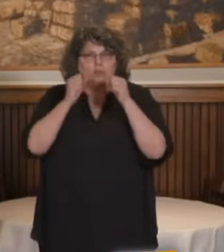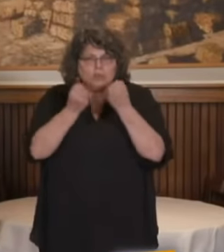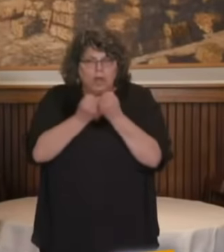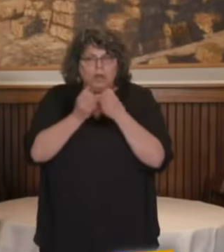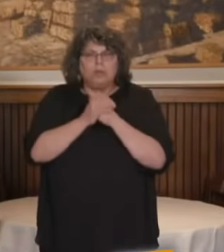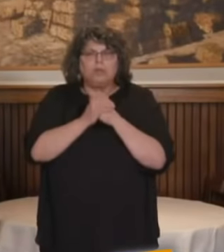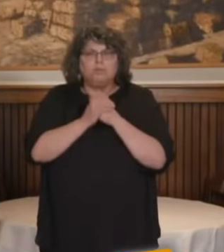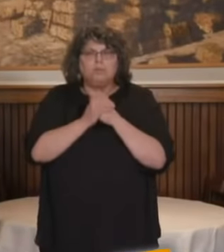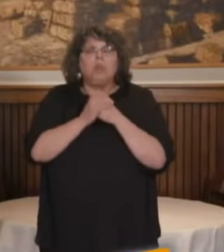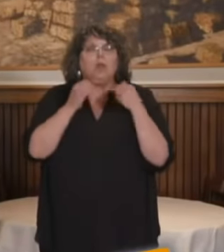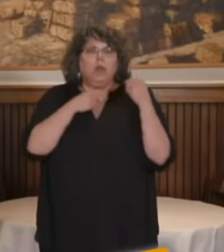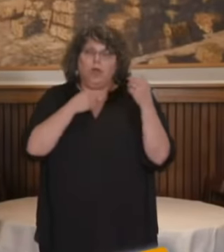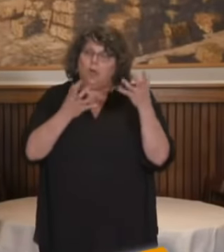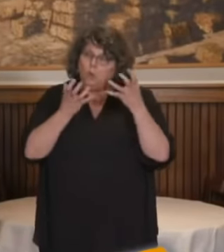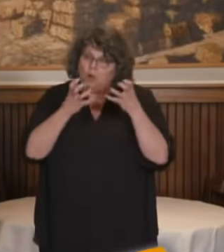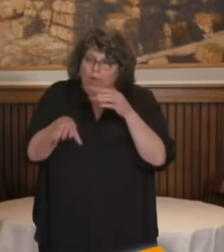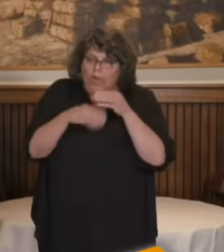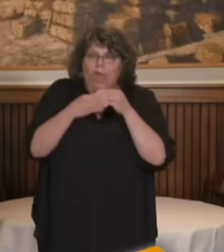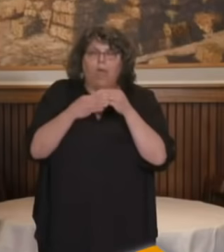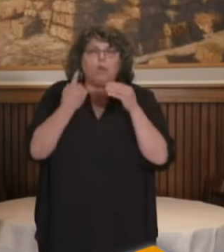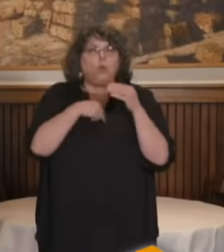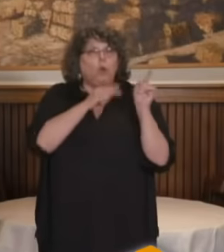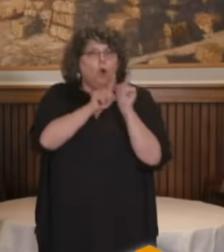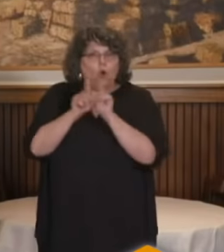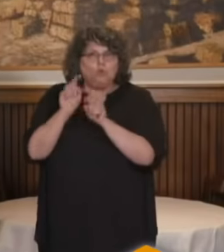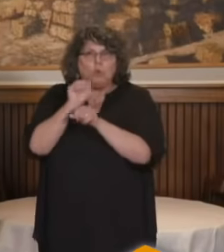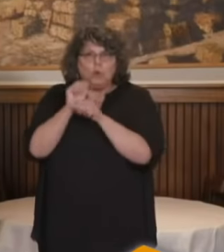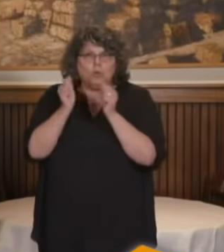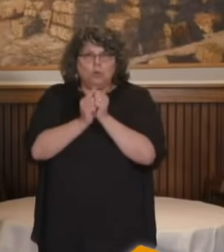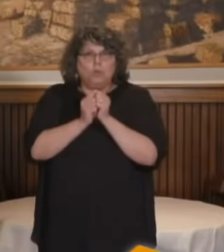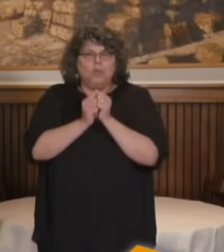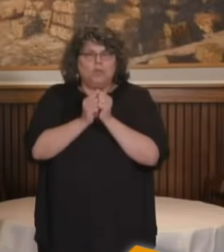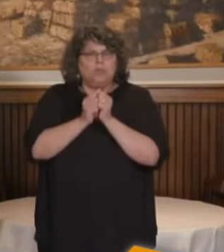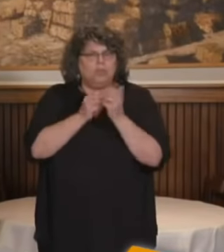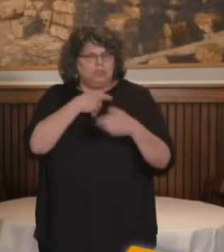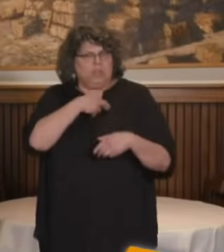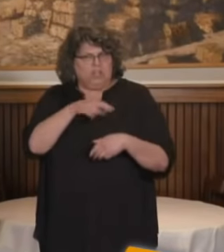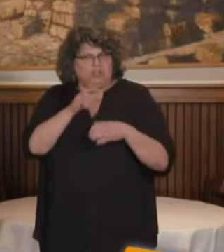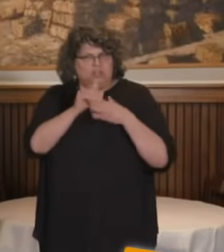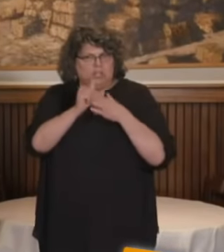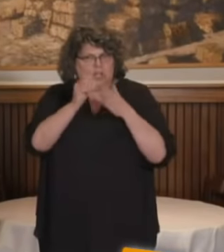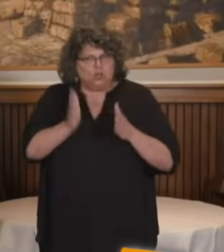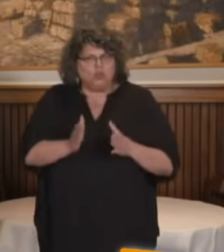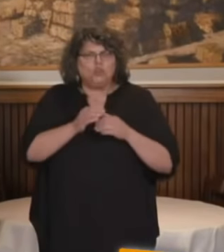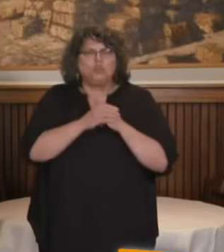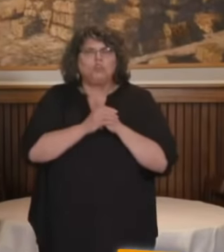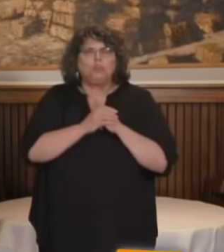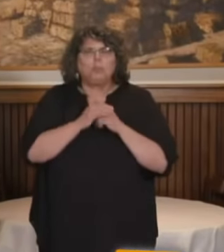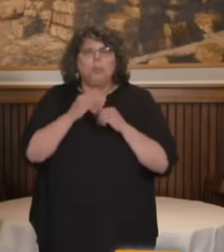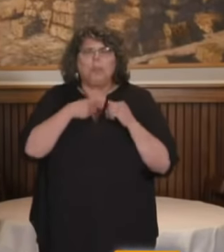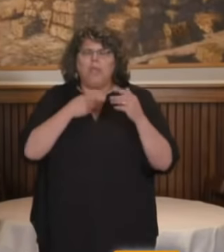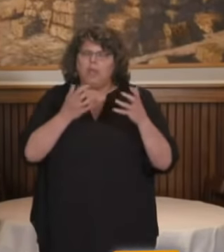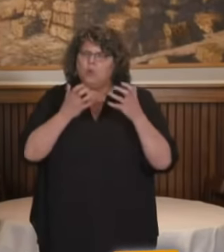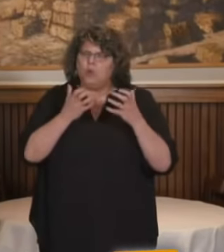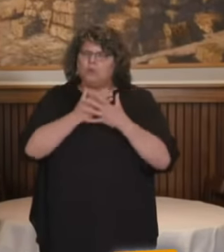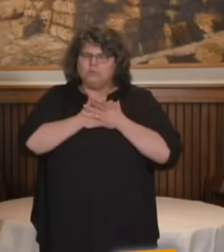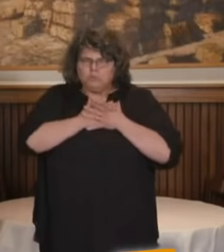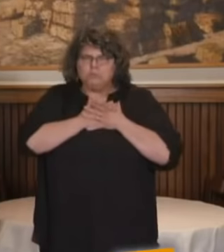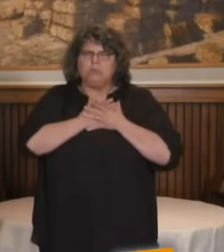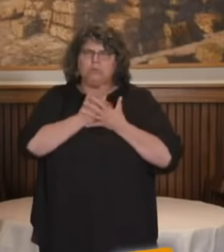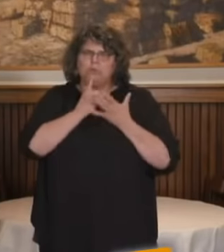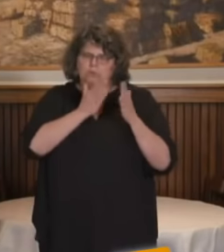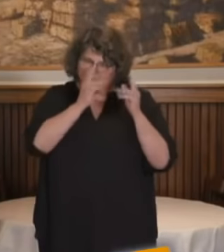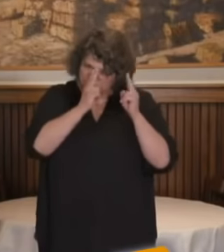note that we are also working with faith-based leaders And I want to just express my deep